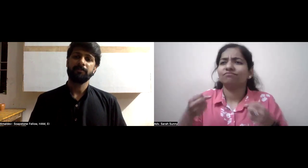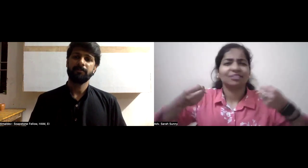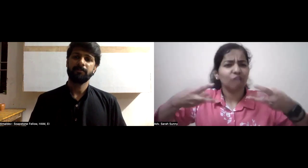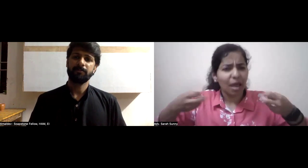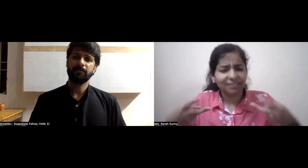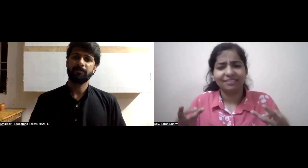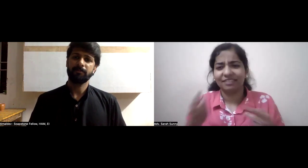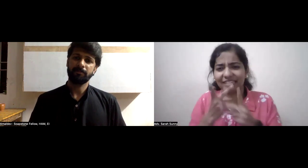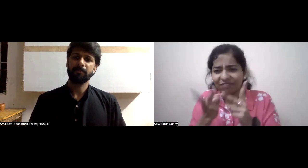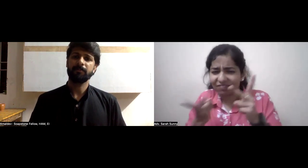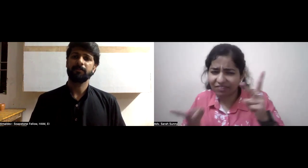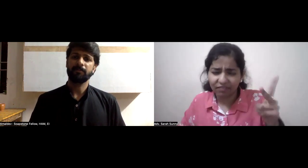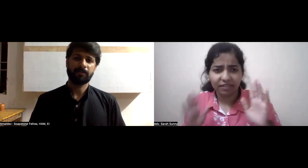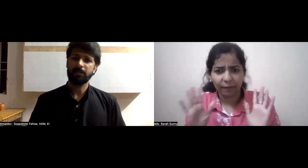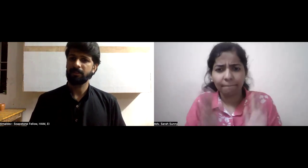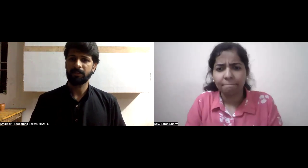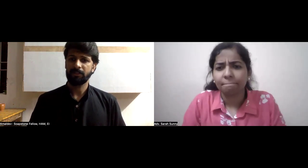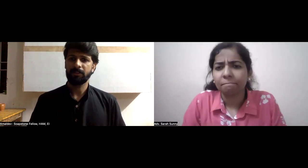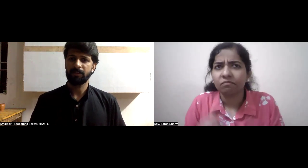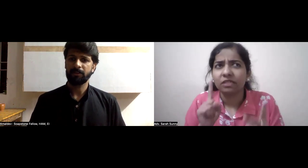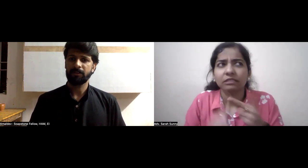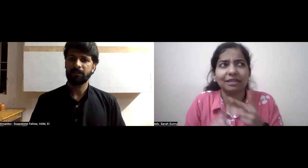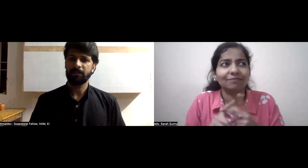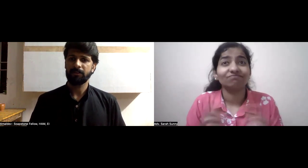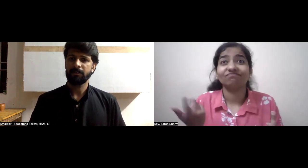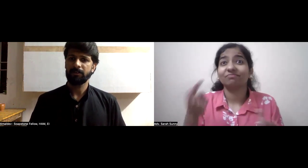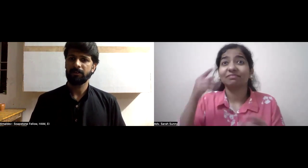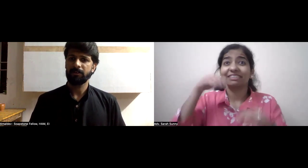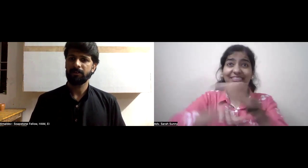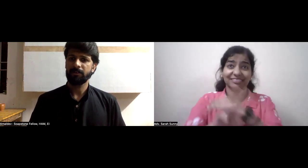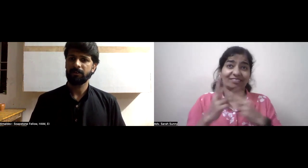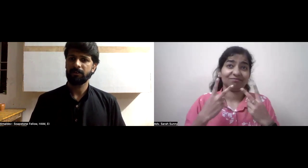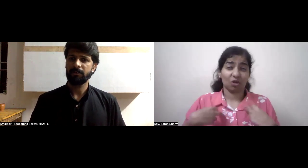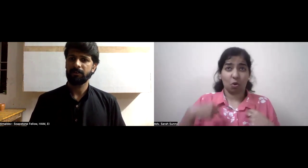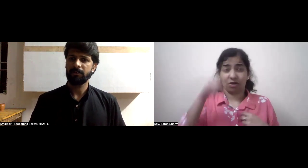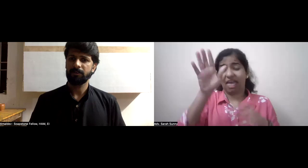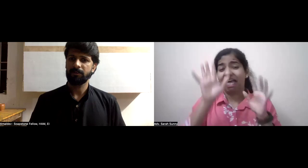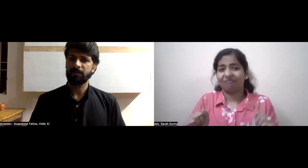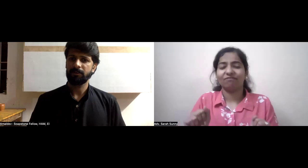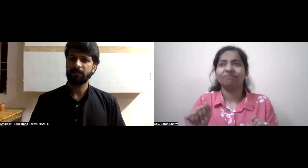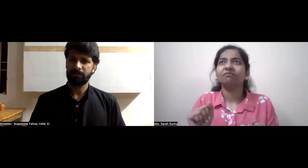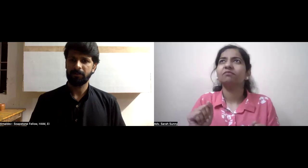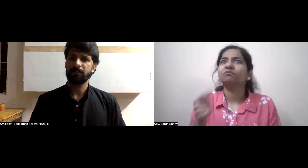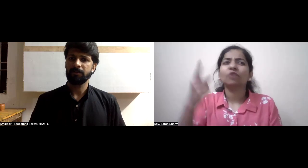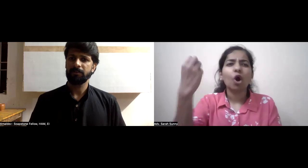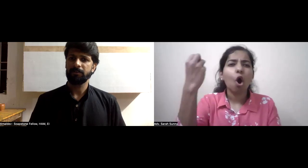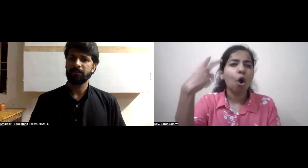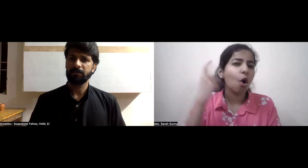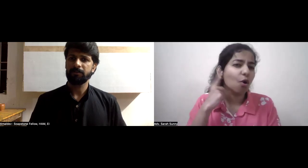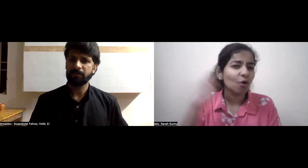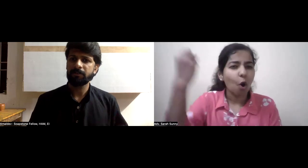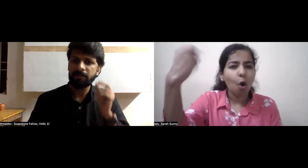prefer the presence of an interpreter with me, though there are other options such as closed captions and,